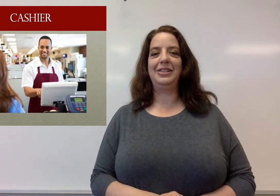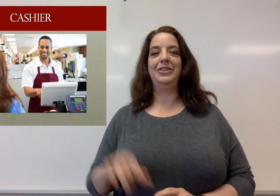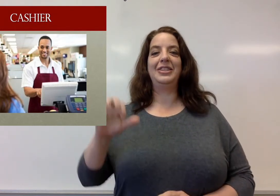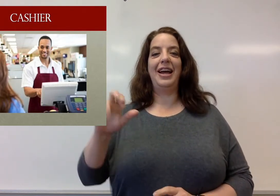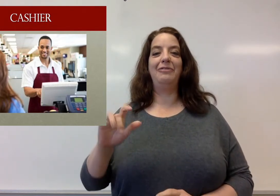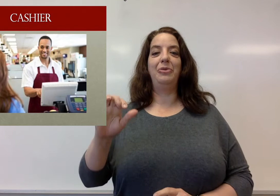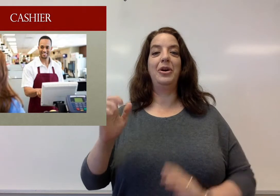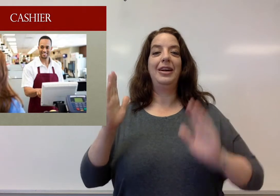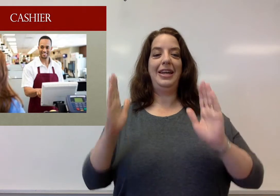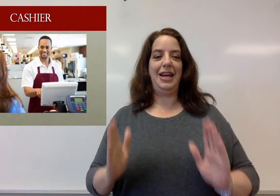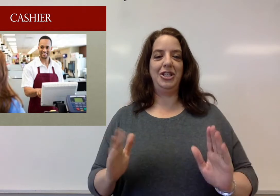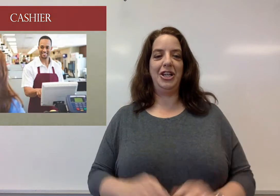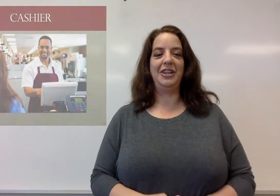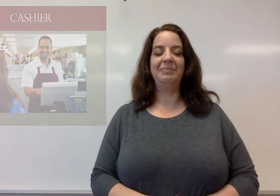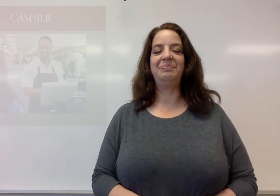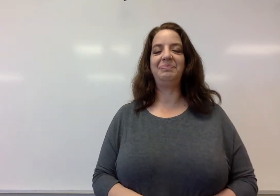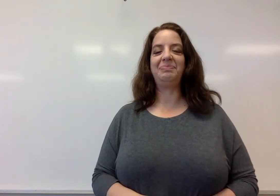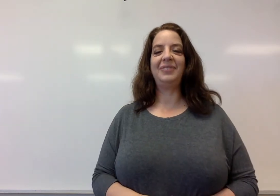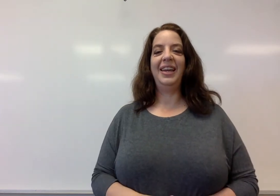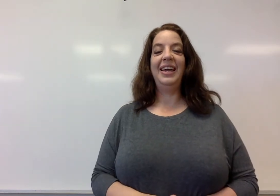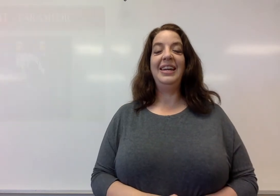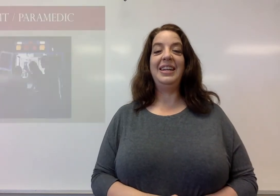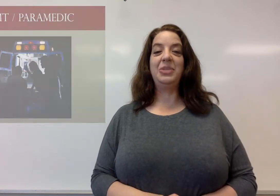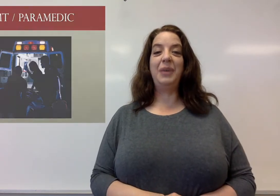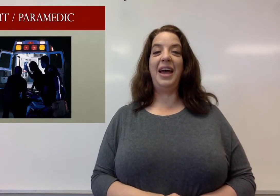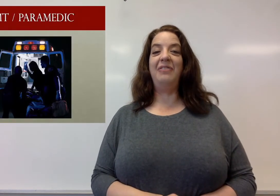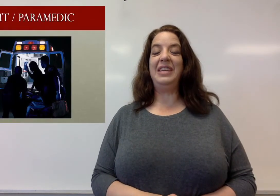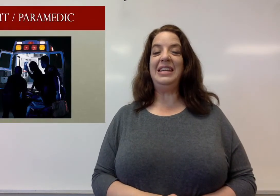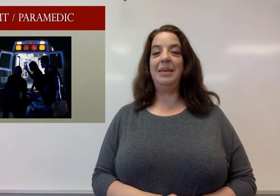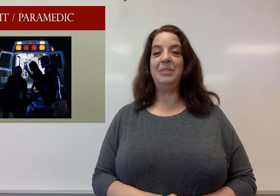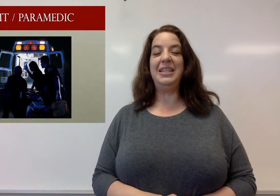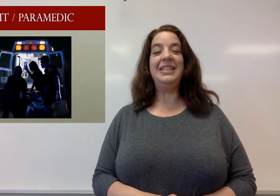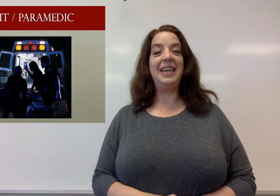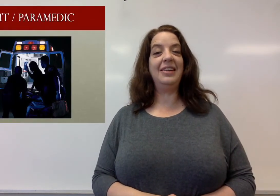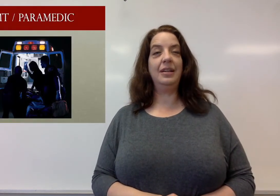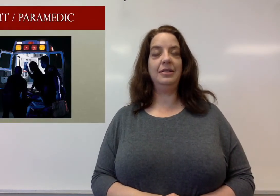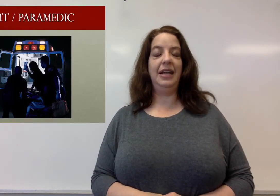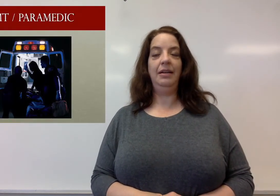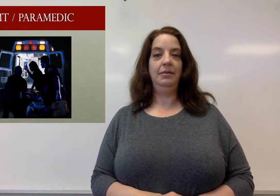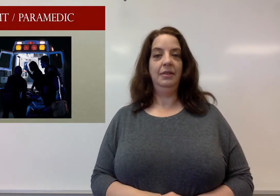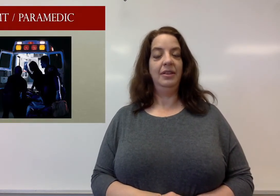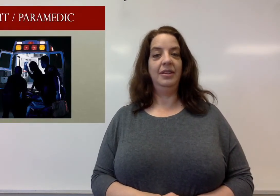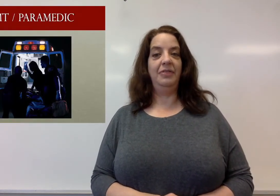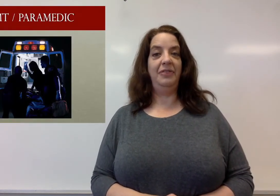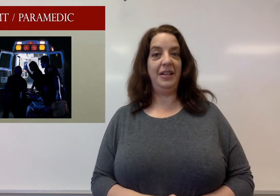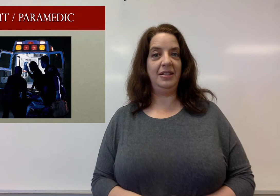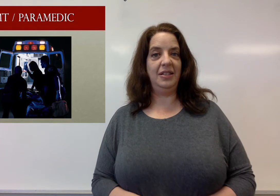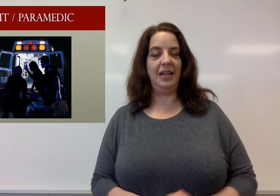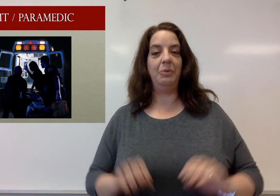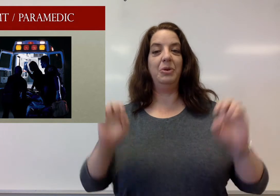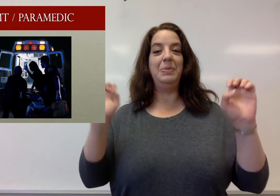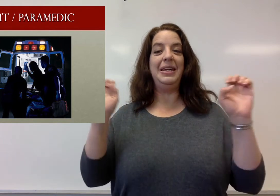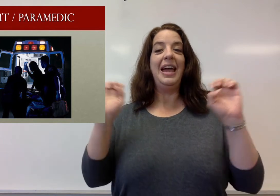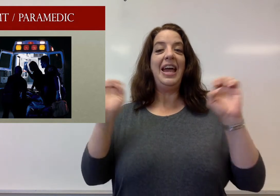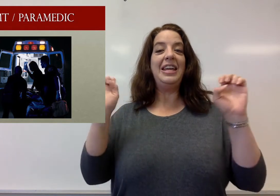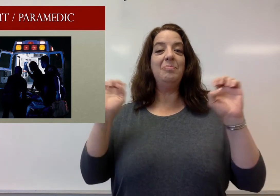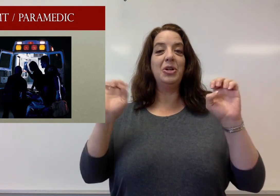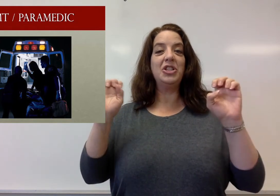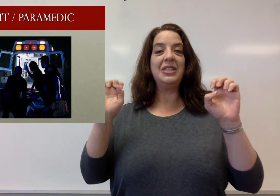the sign for cashier. Next we have EMT. Technically, the fancy sign would be